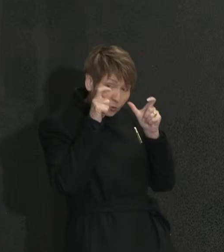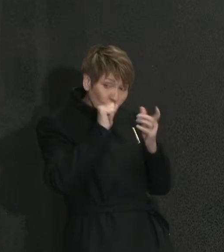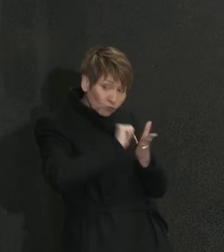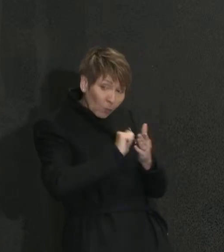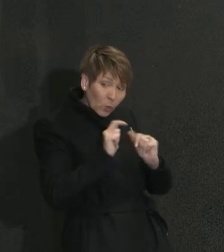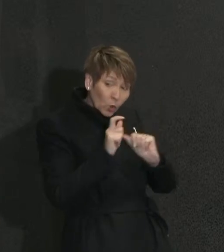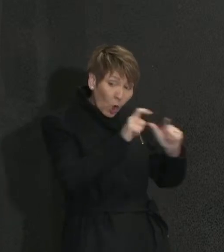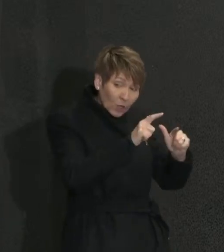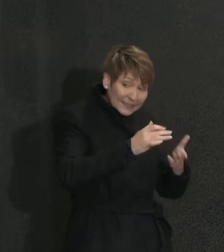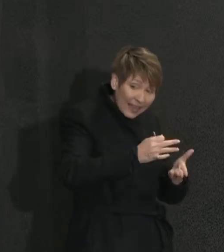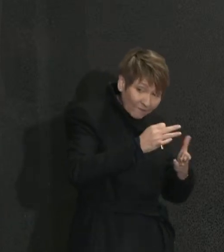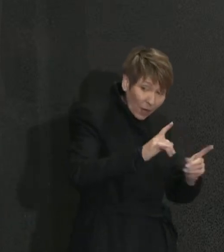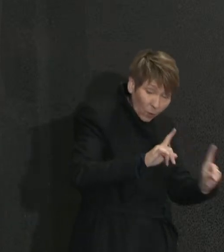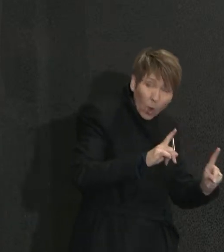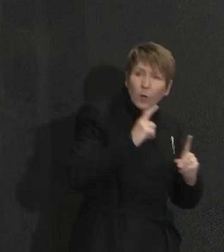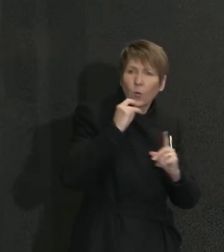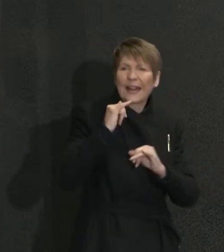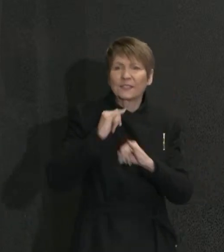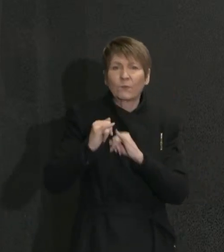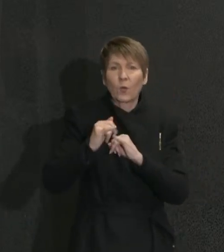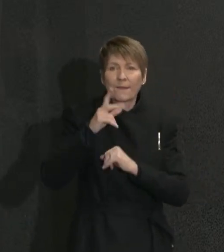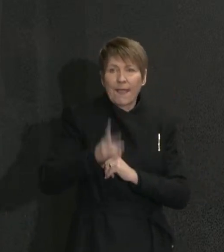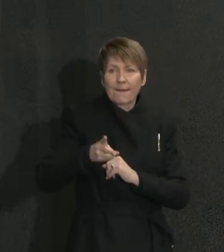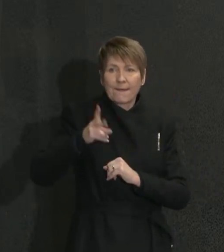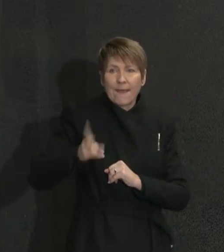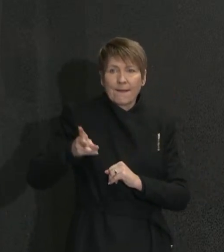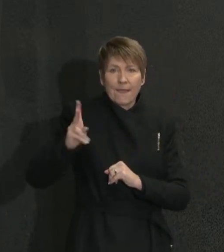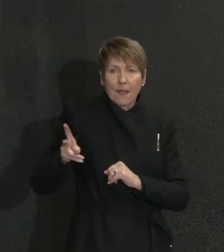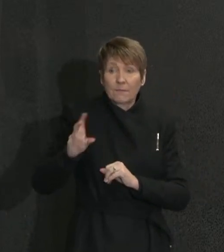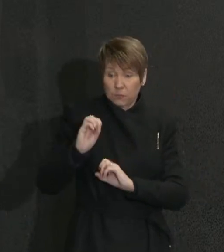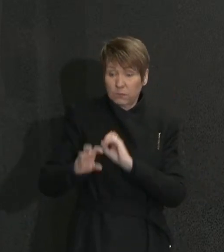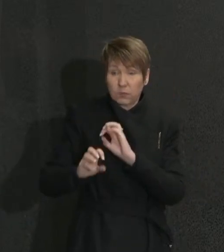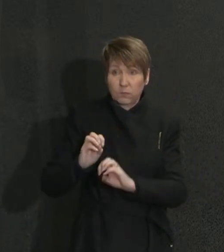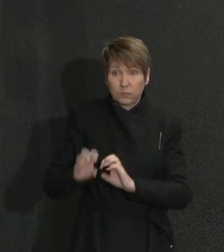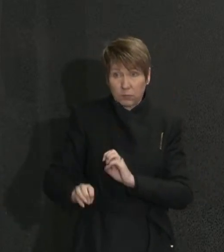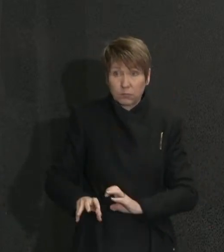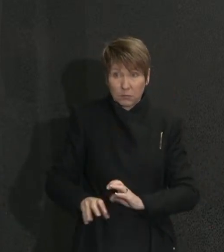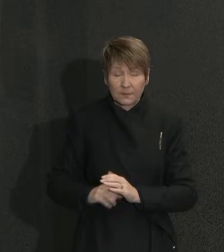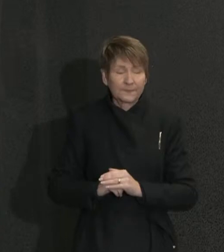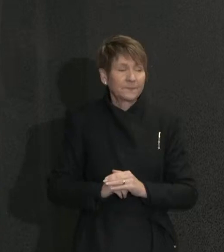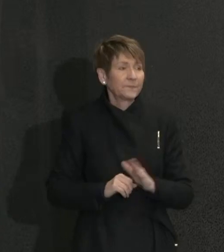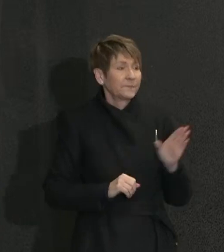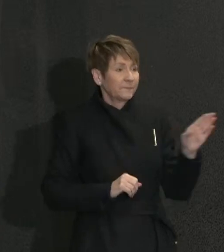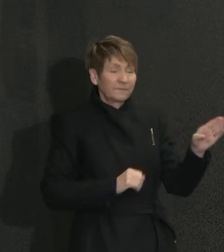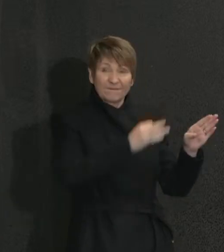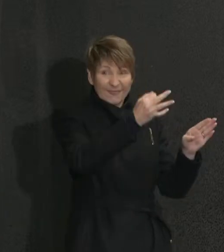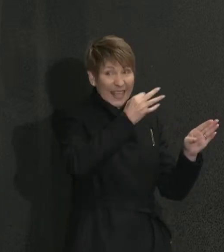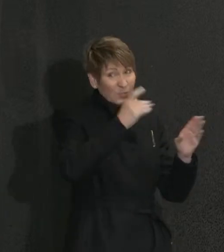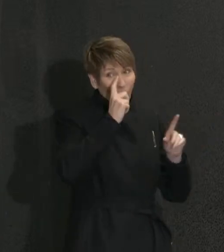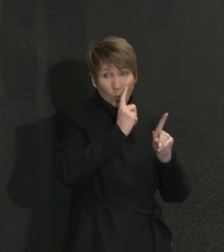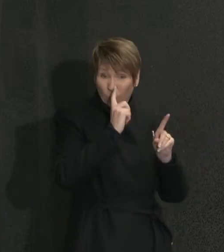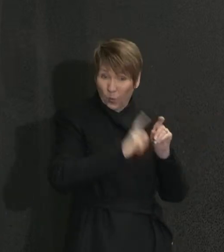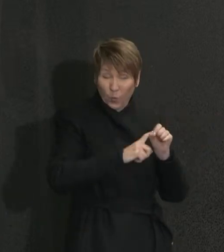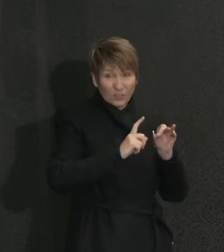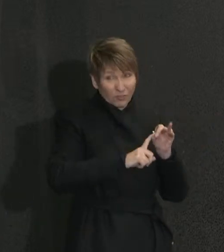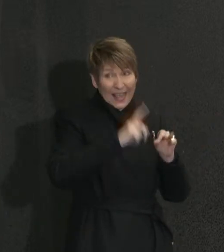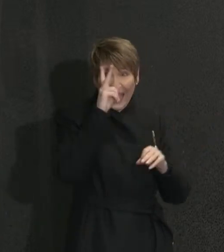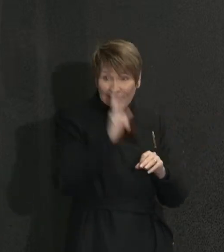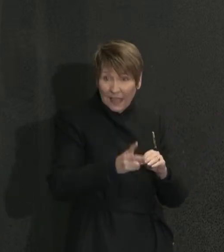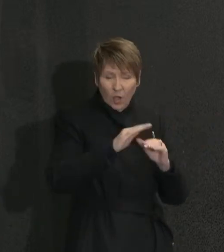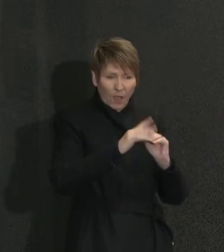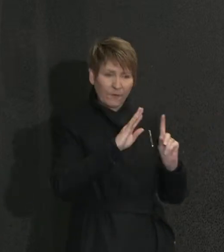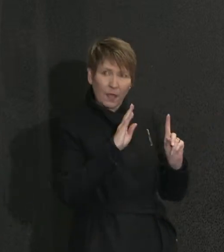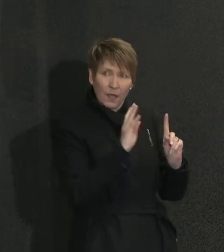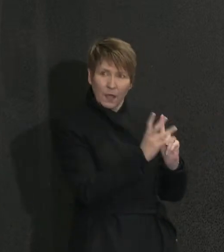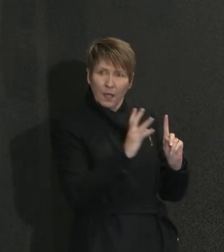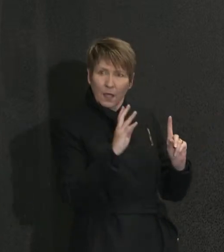contacts were infectious in the community before they entered isolation. So it doesn't necessarily matter that they were in isolation for 2 weeks. They were at exposure